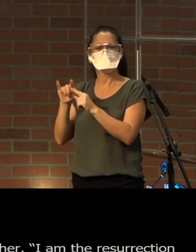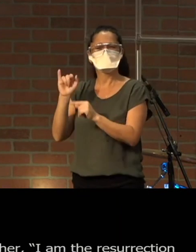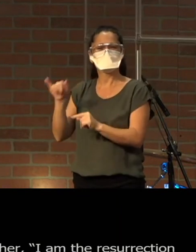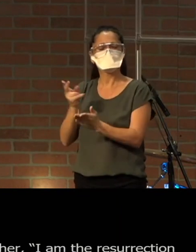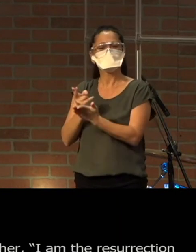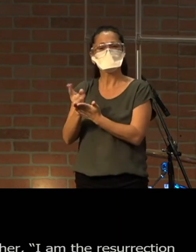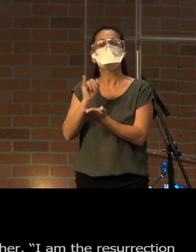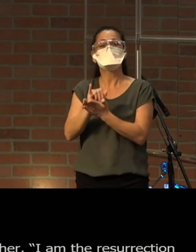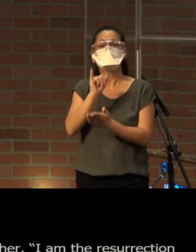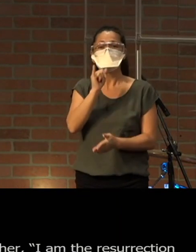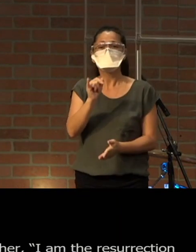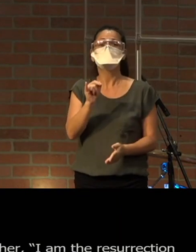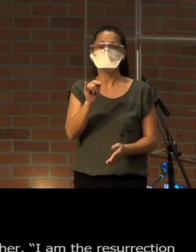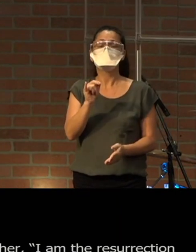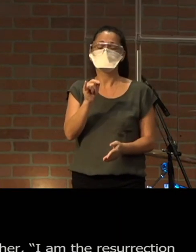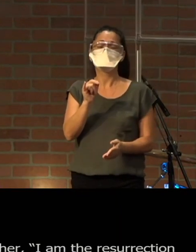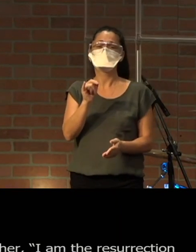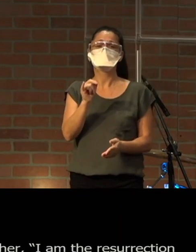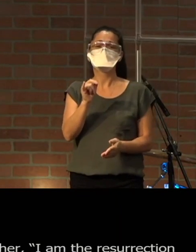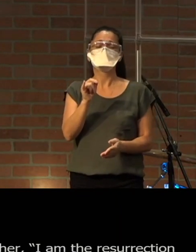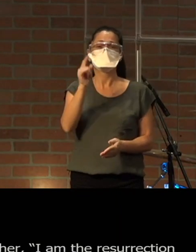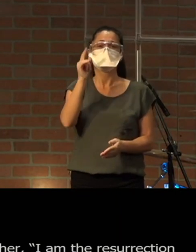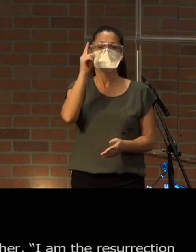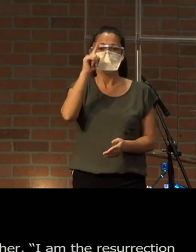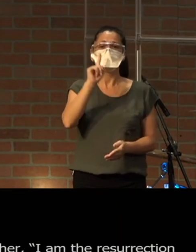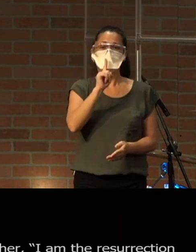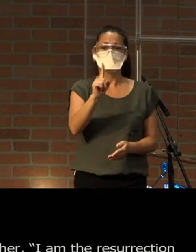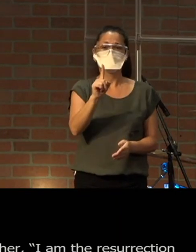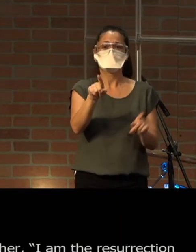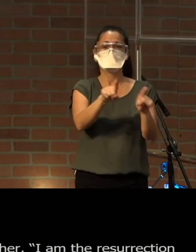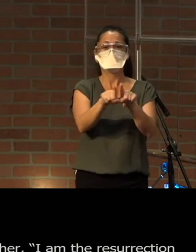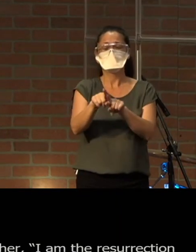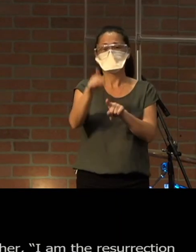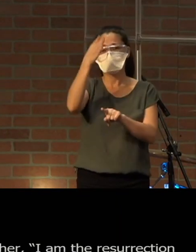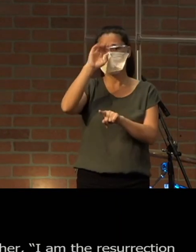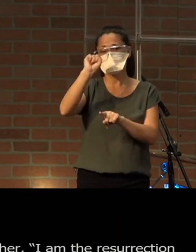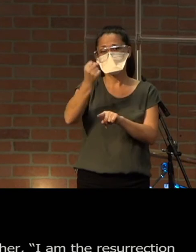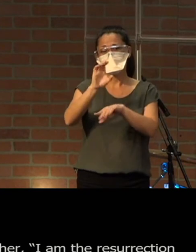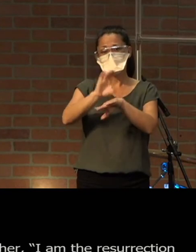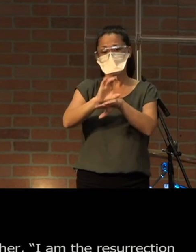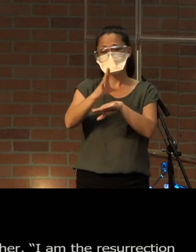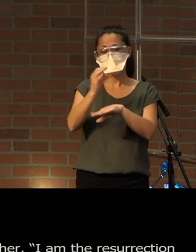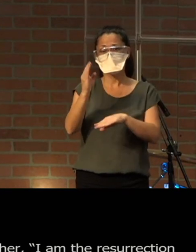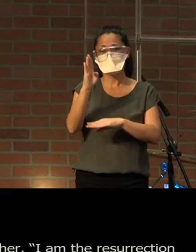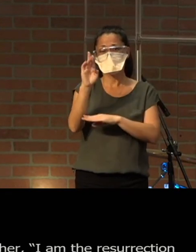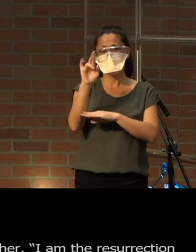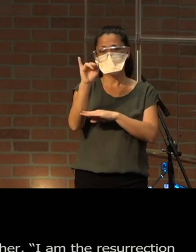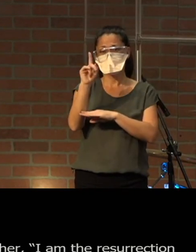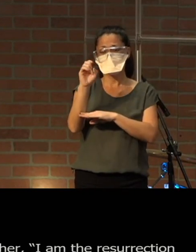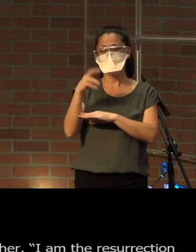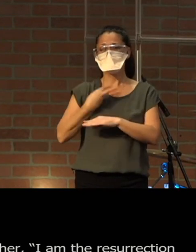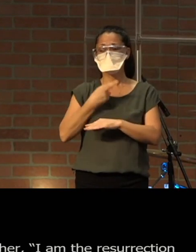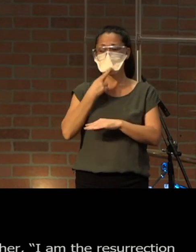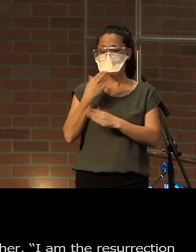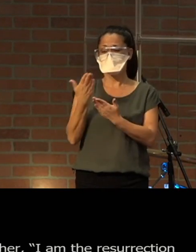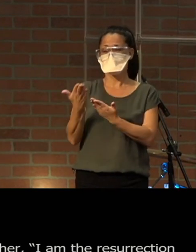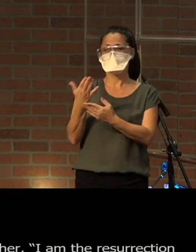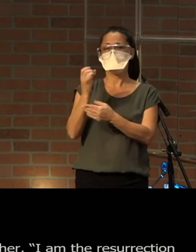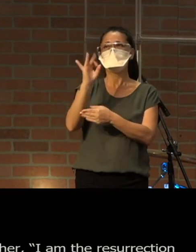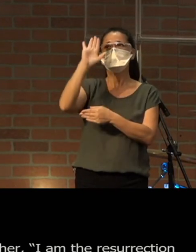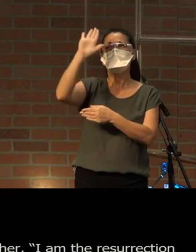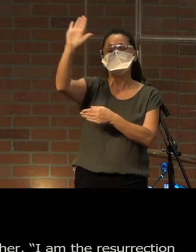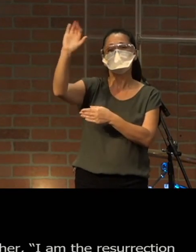is certain. As God's church and bride, we are the objects of his creation, and our